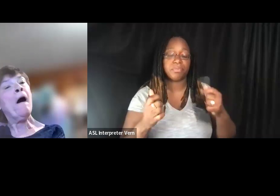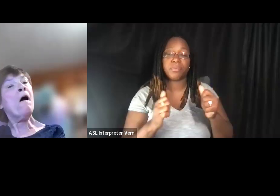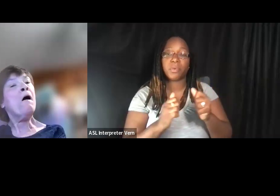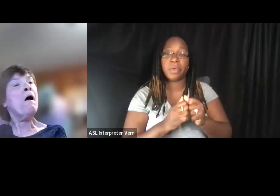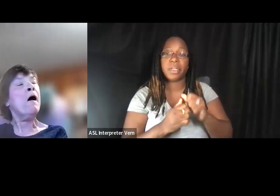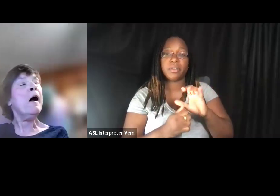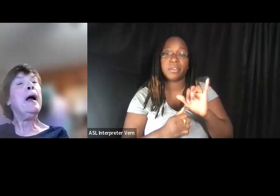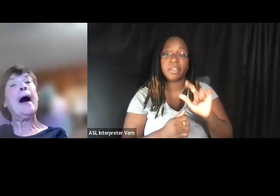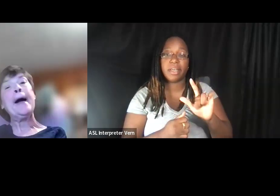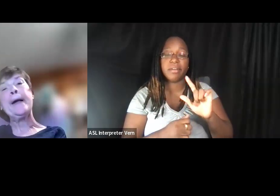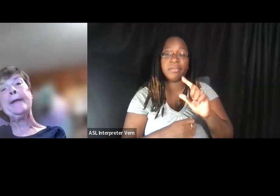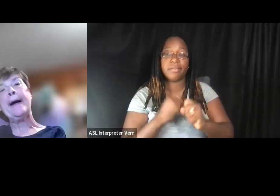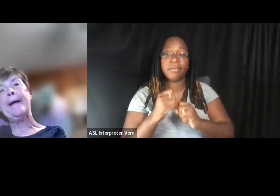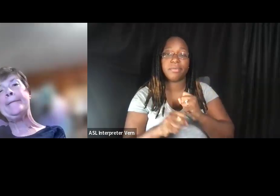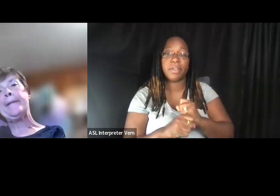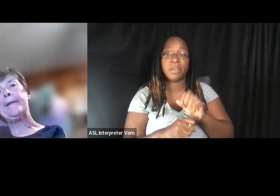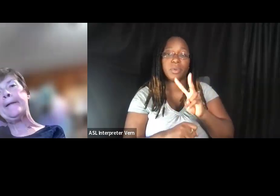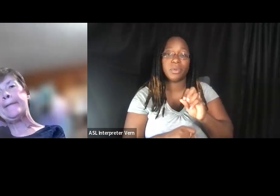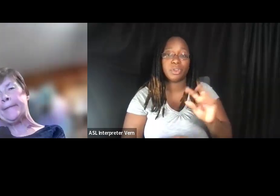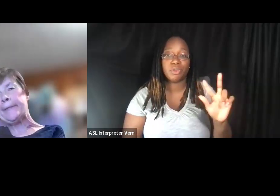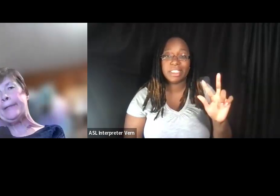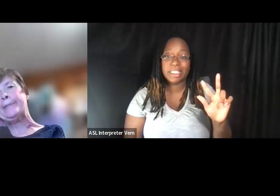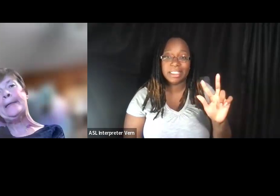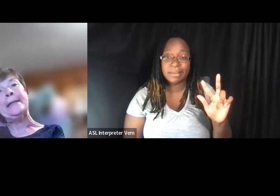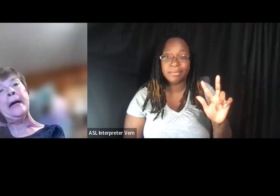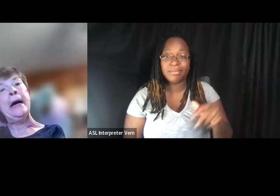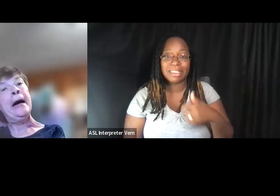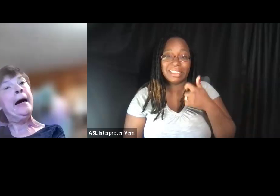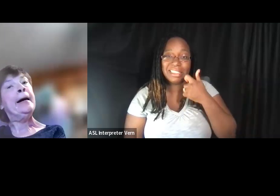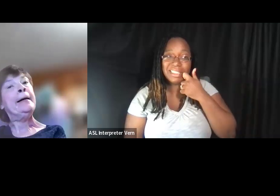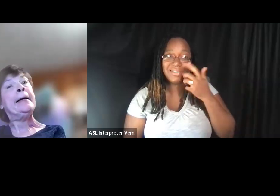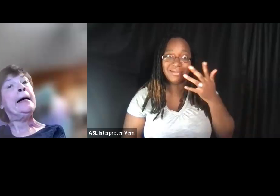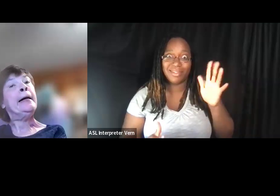board, and I am also a former